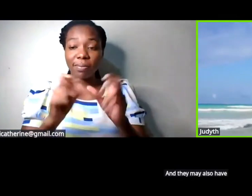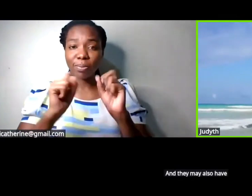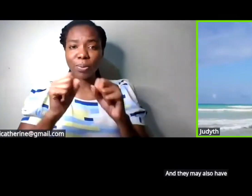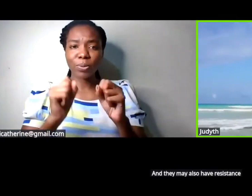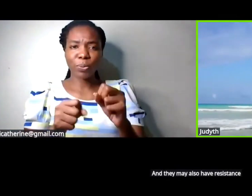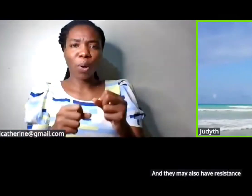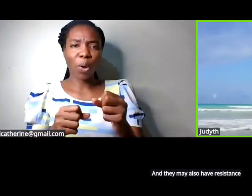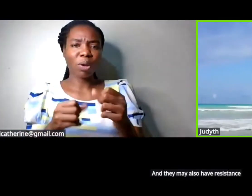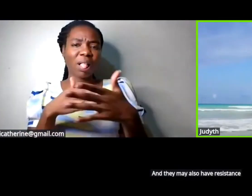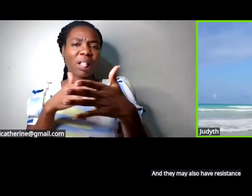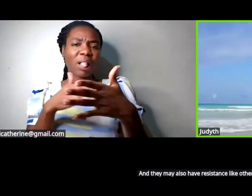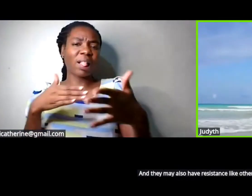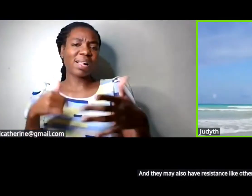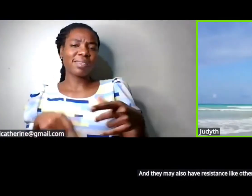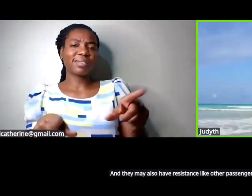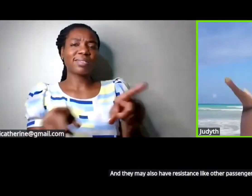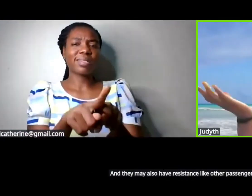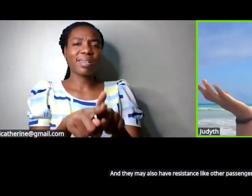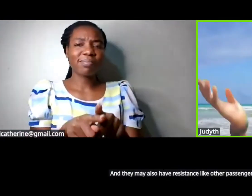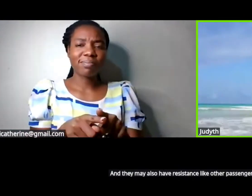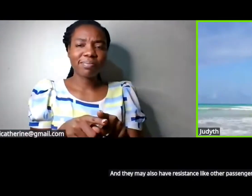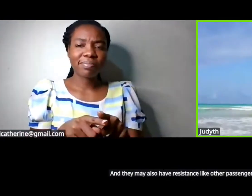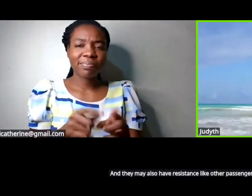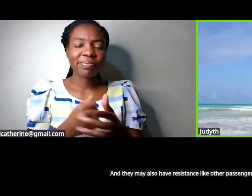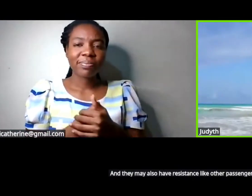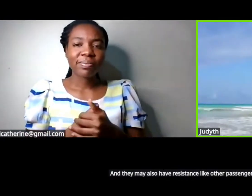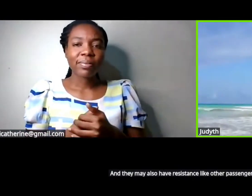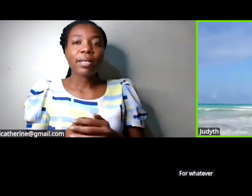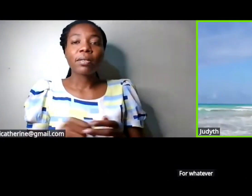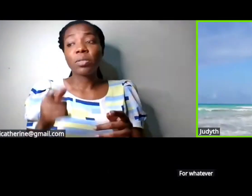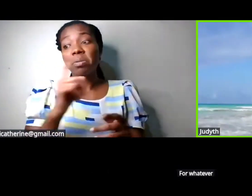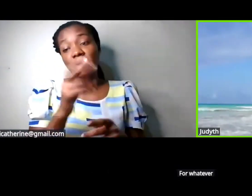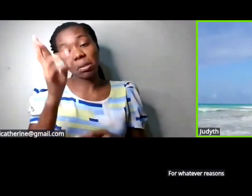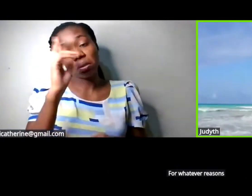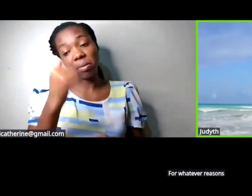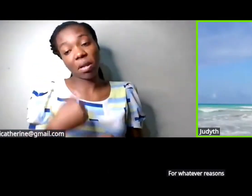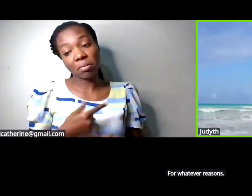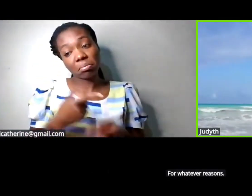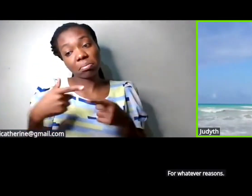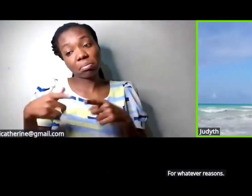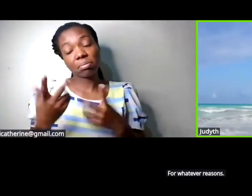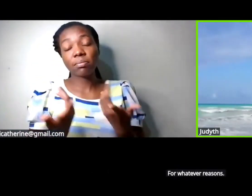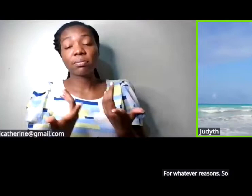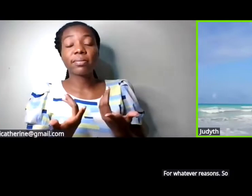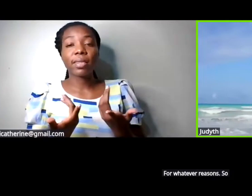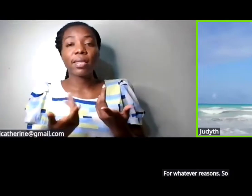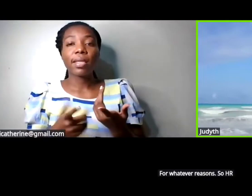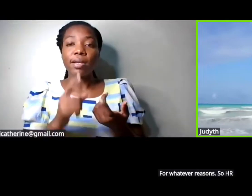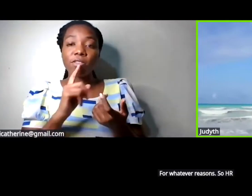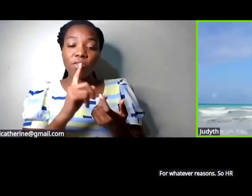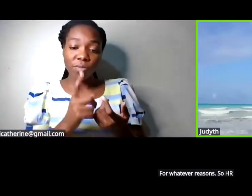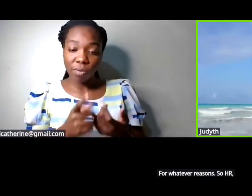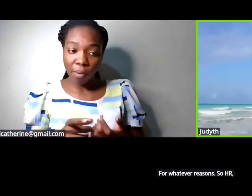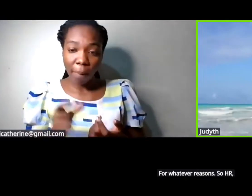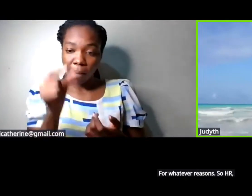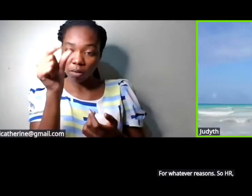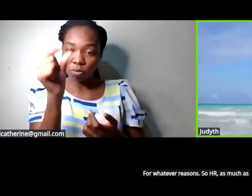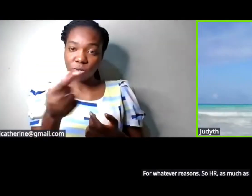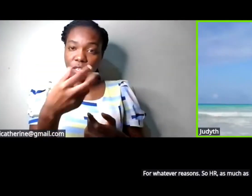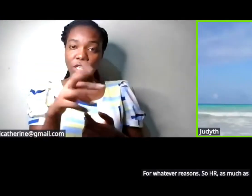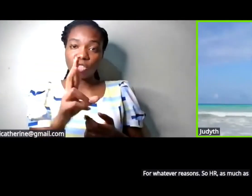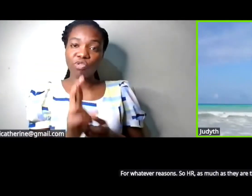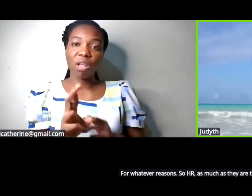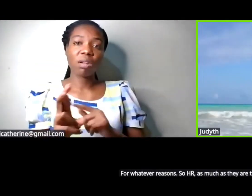other passengers in the car for whatever reasons. So HR, as much as they are the GPS, they need to